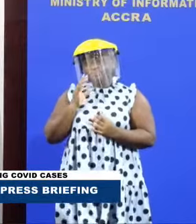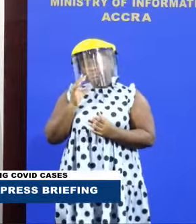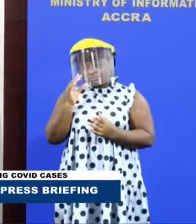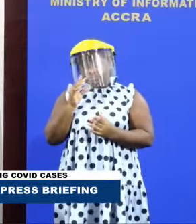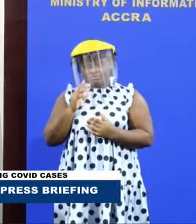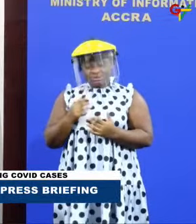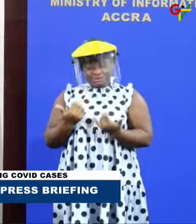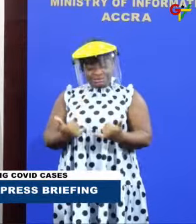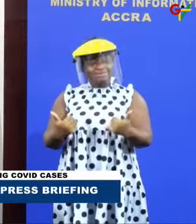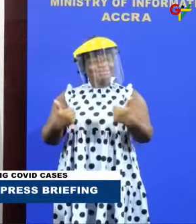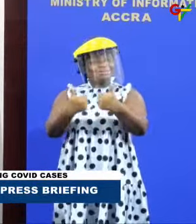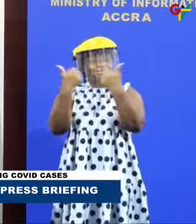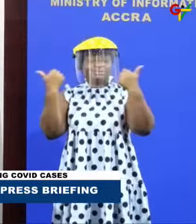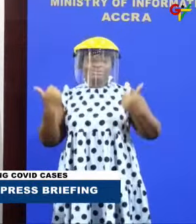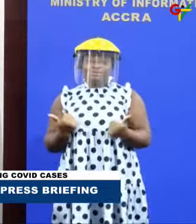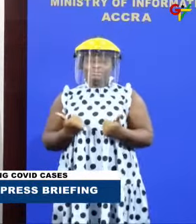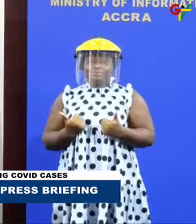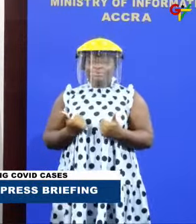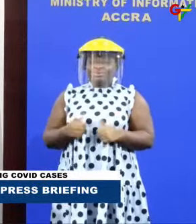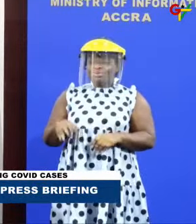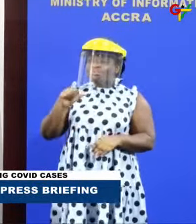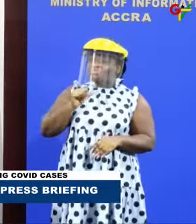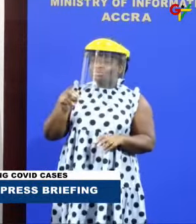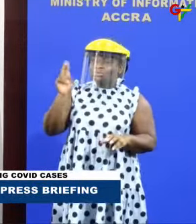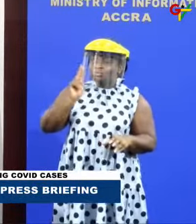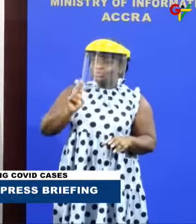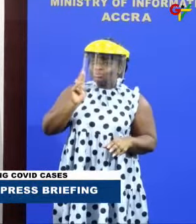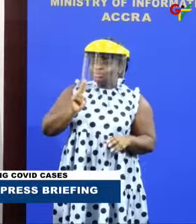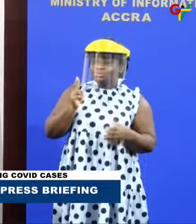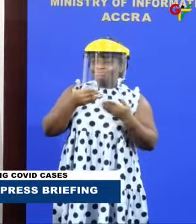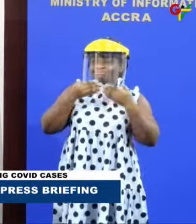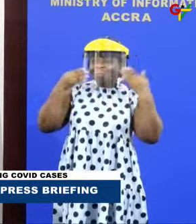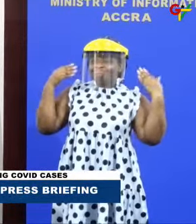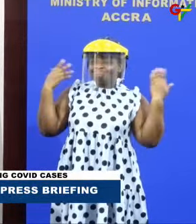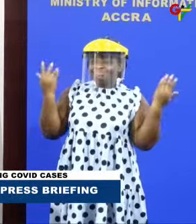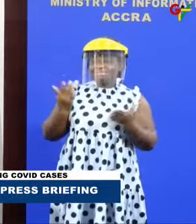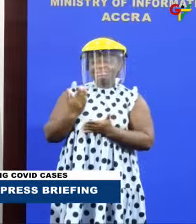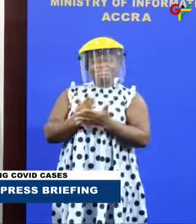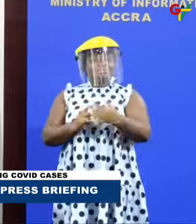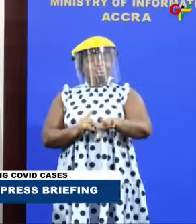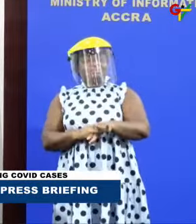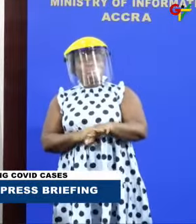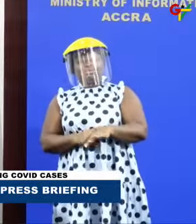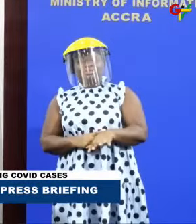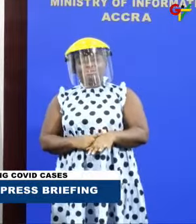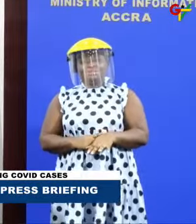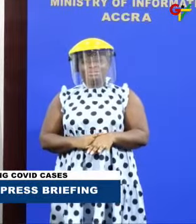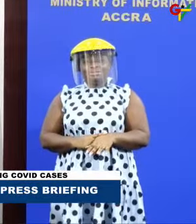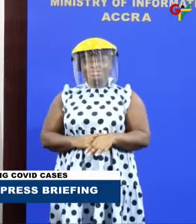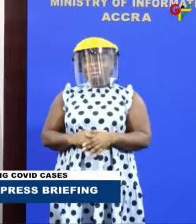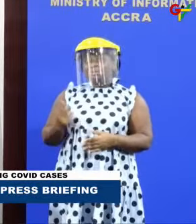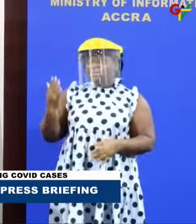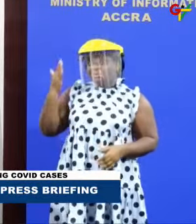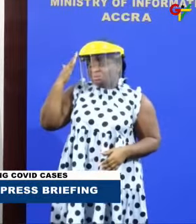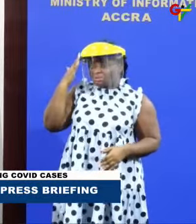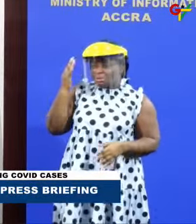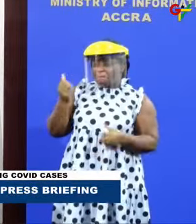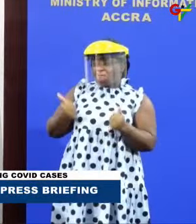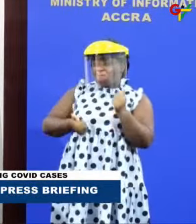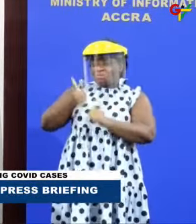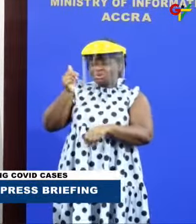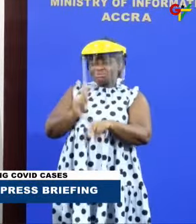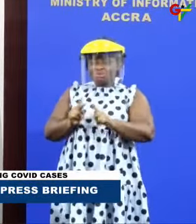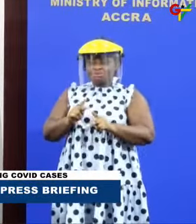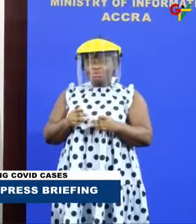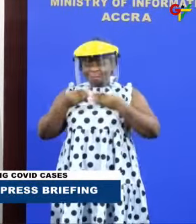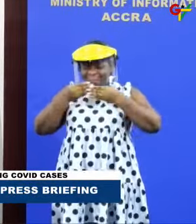main challenge. Inappropriate use of the face mask. Sometimes we say inappropriate because we realize that most people leave their